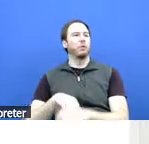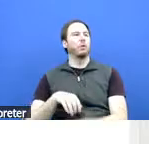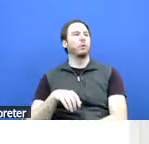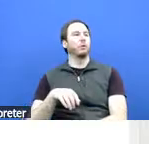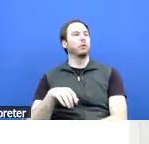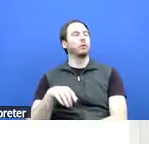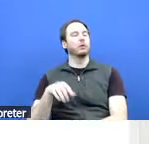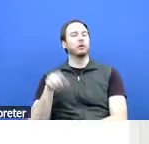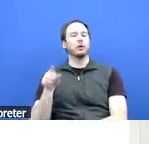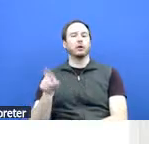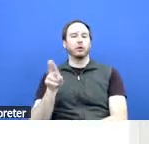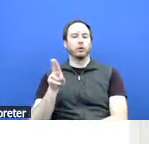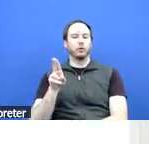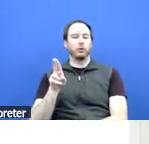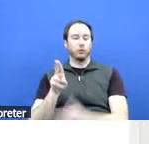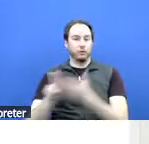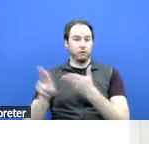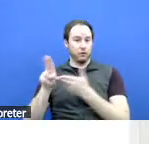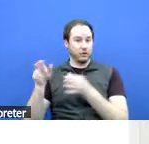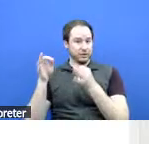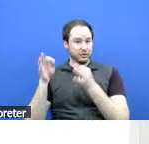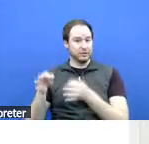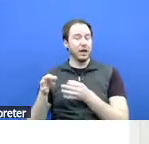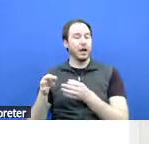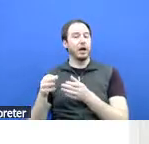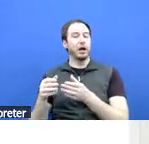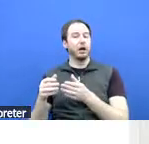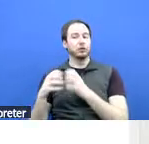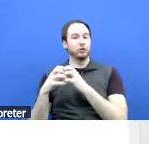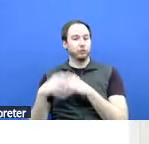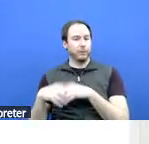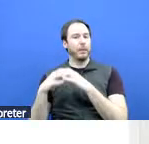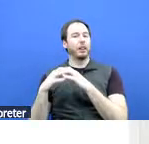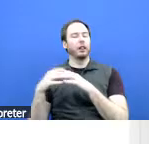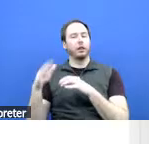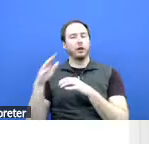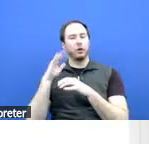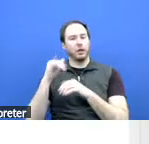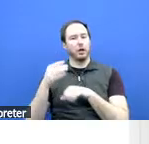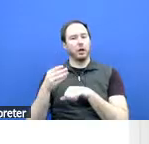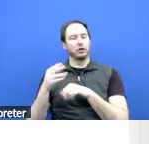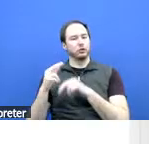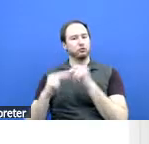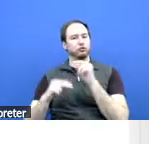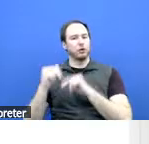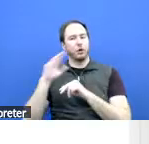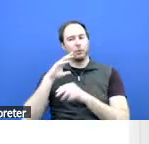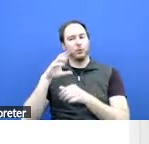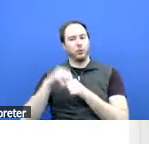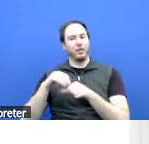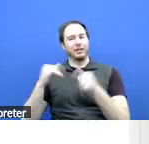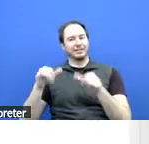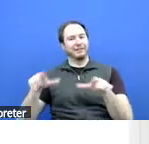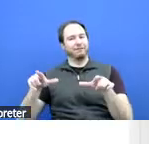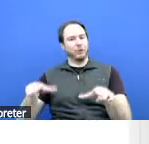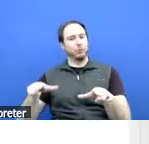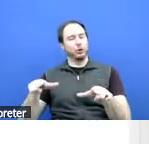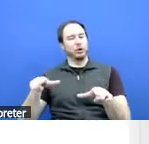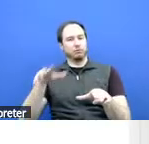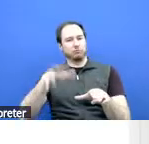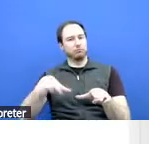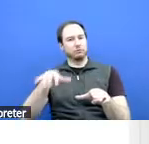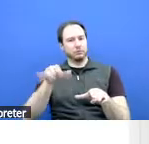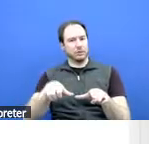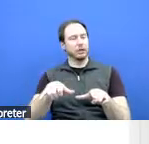The university, if they do rebuild, the construction will be within the general existing footprint of the current mall